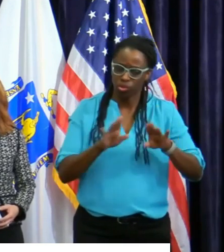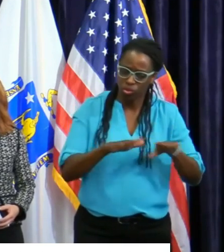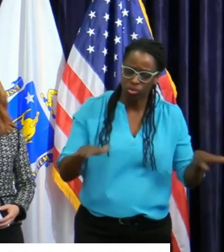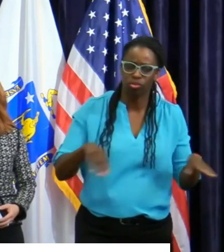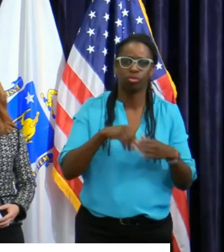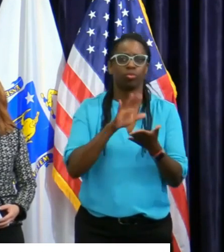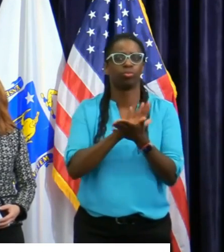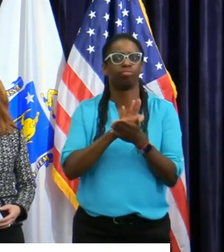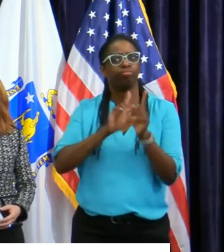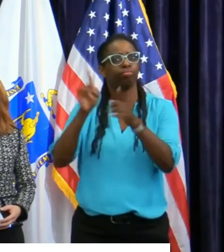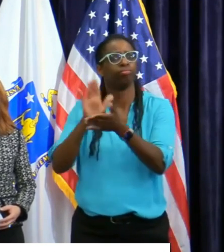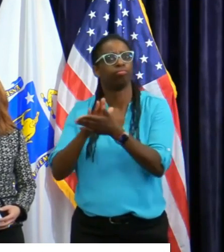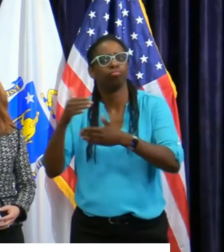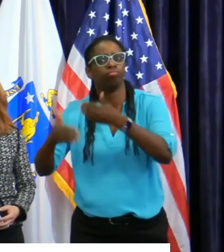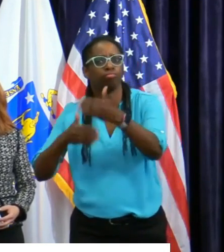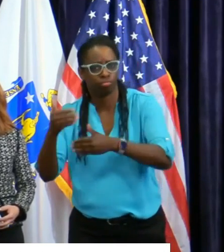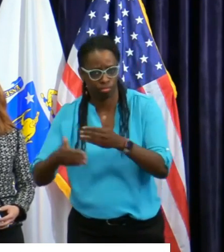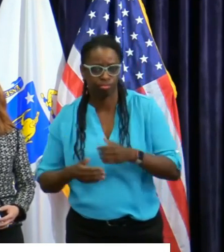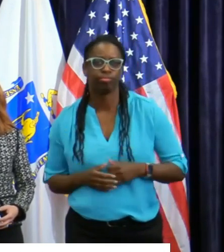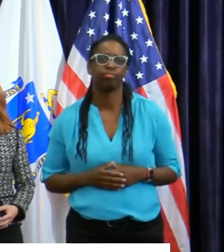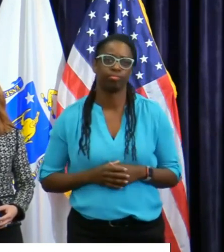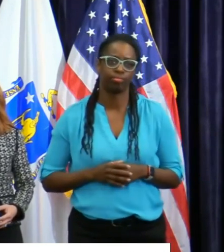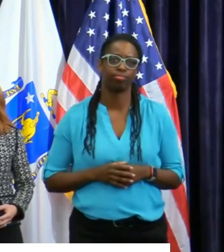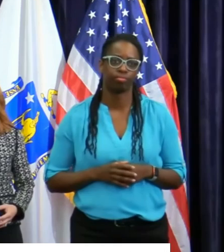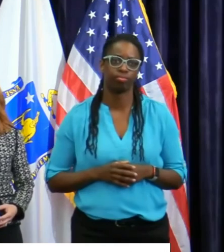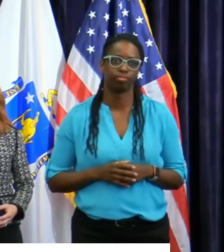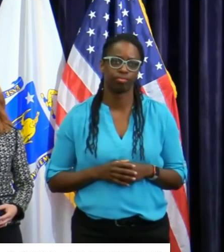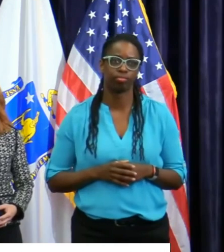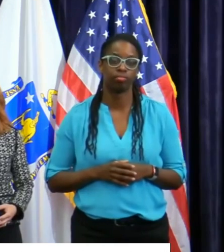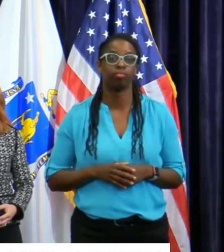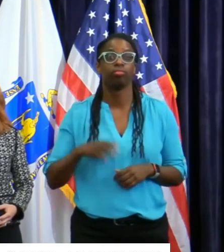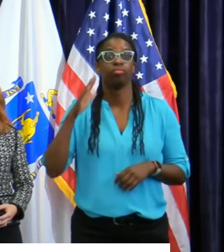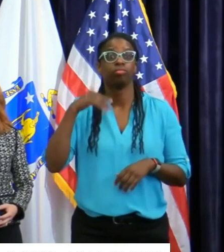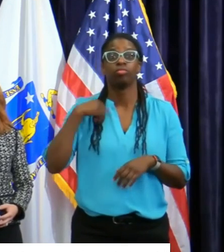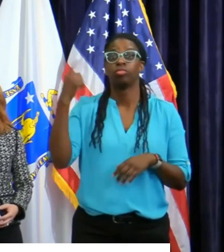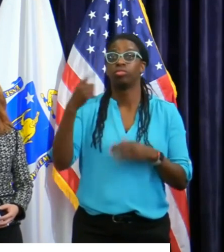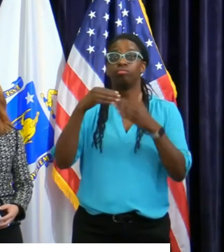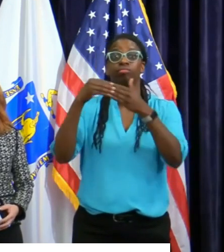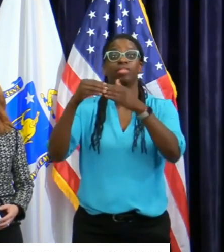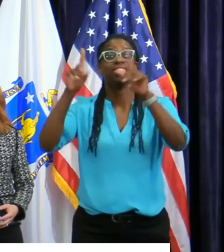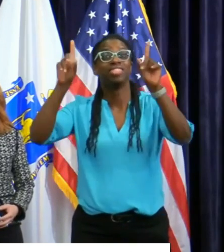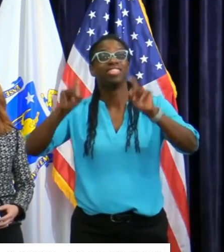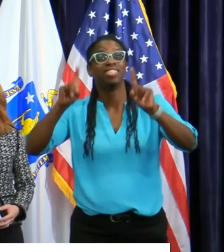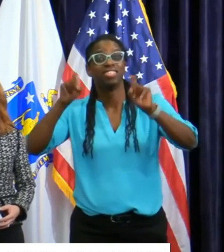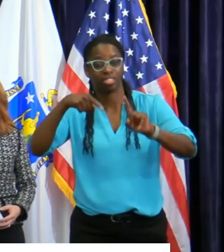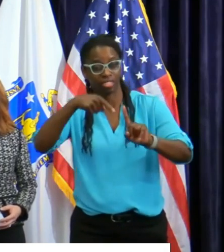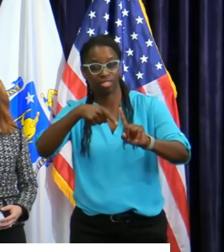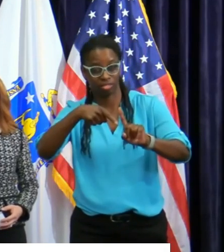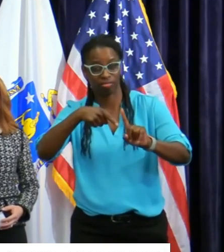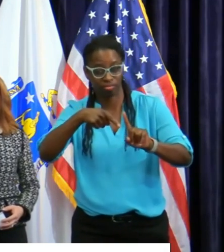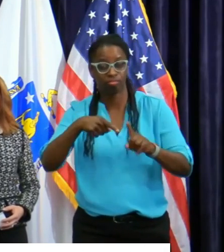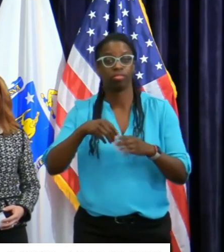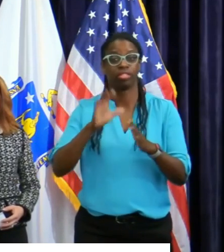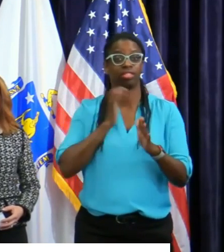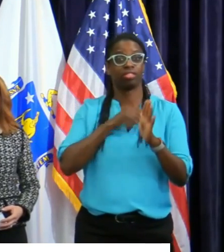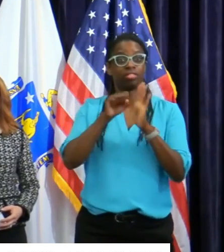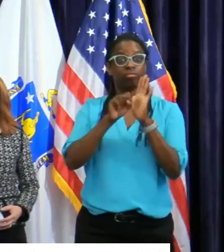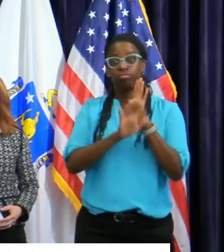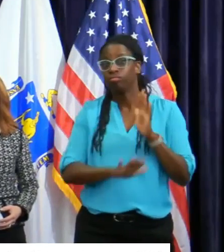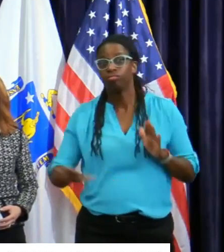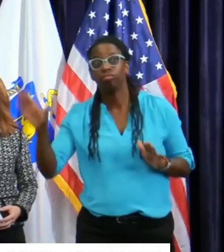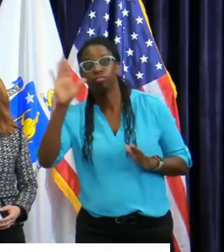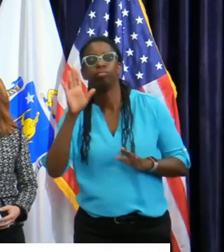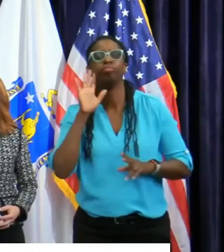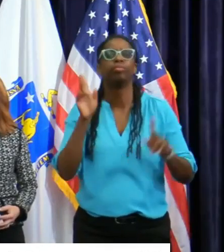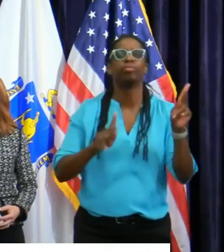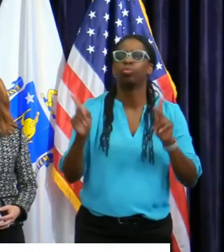As most people know, we've built a nation-leading testing infrastructure, which includes hundreds of sites where residents can get tested, and we're